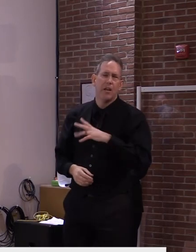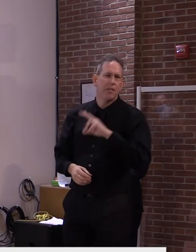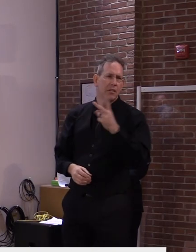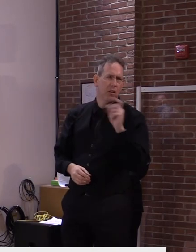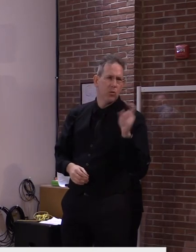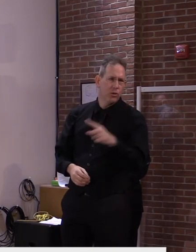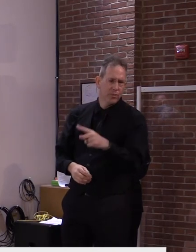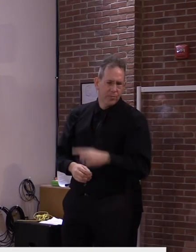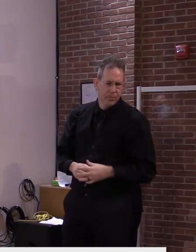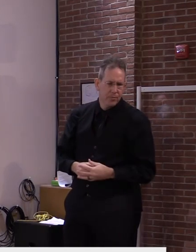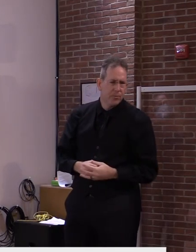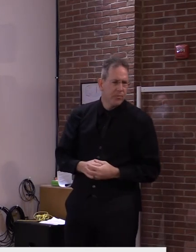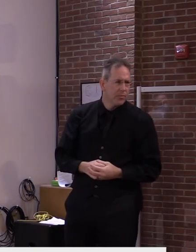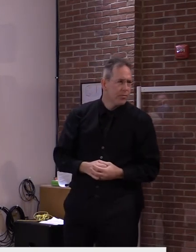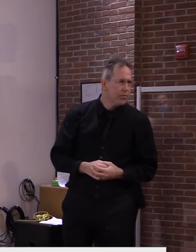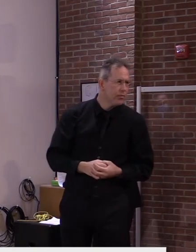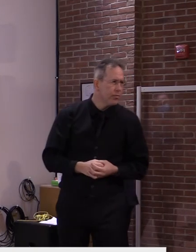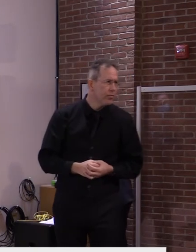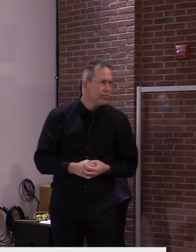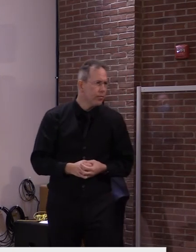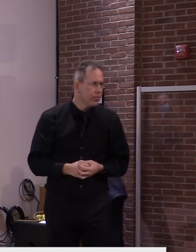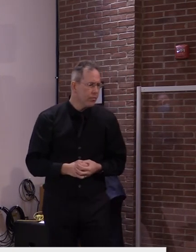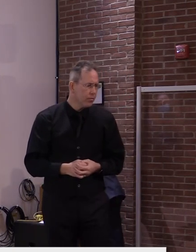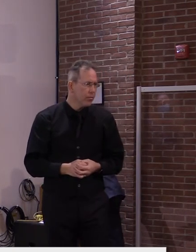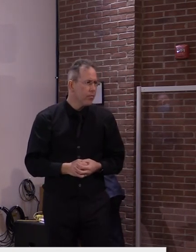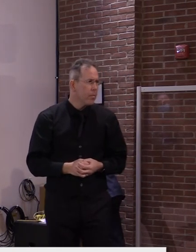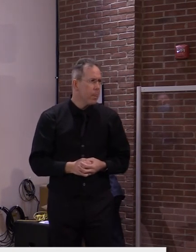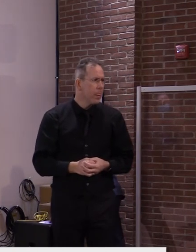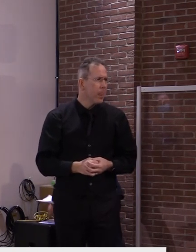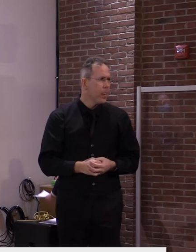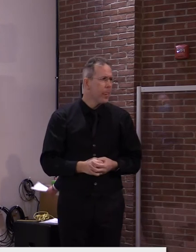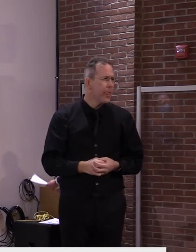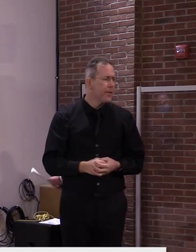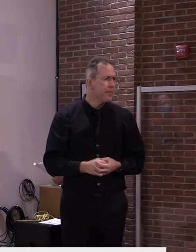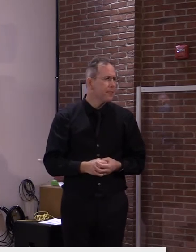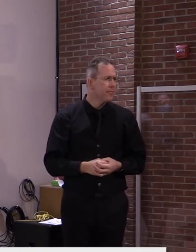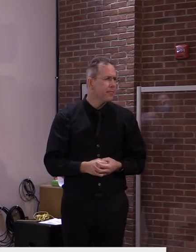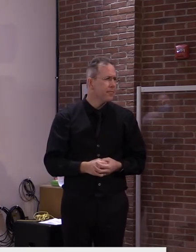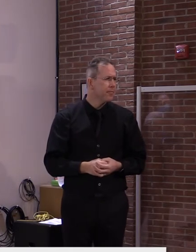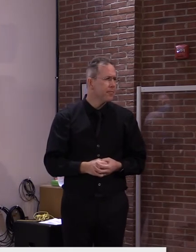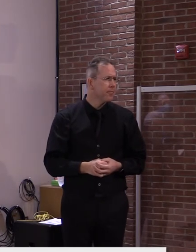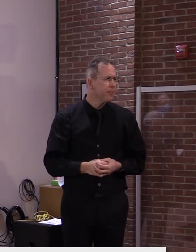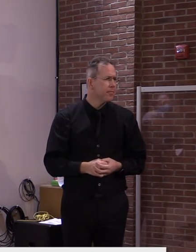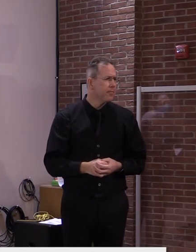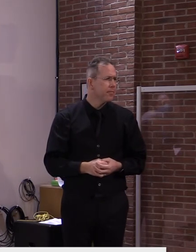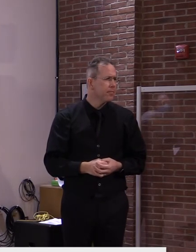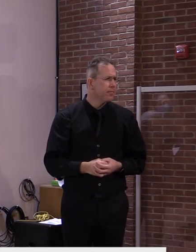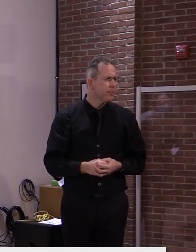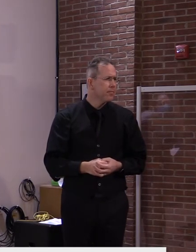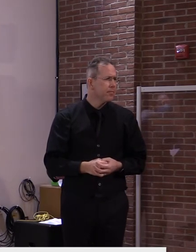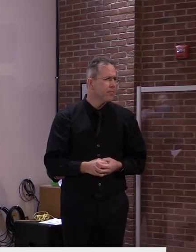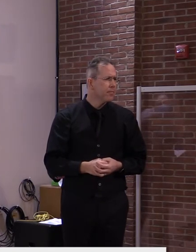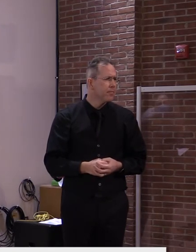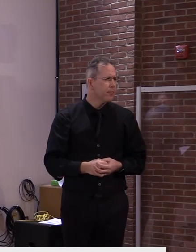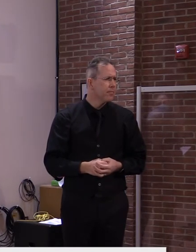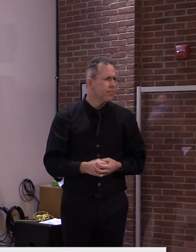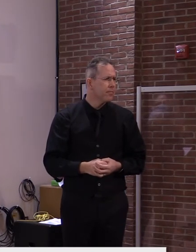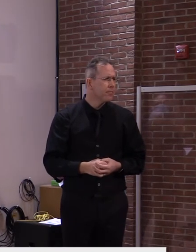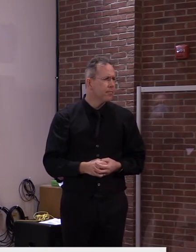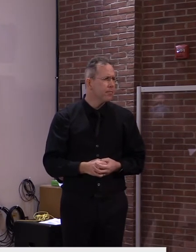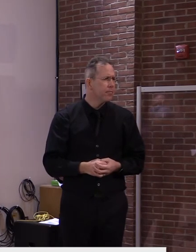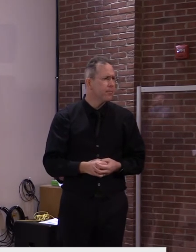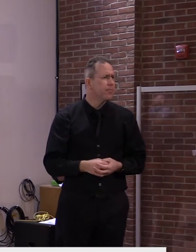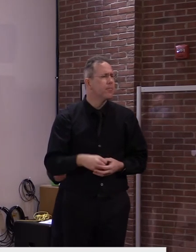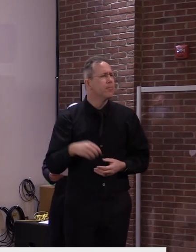many doses were administered each day with the 75 bracket so far, and what are the appointment